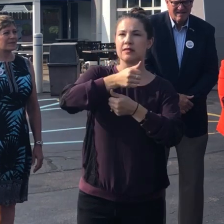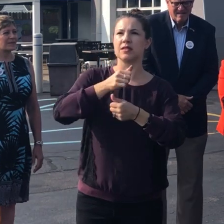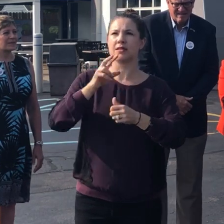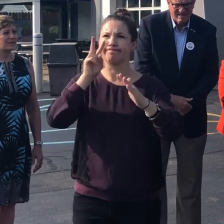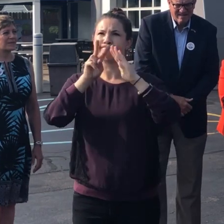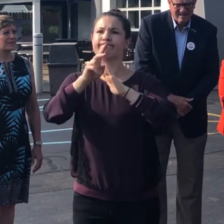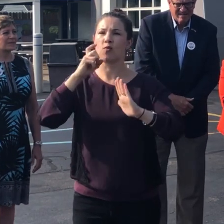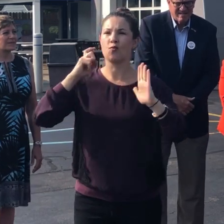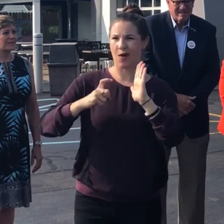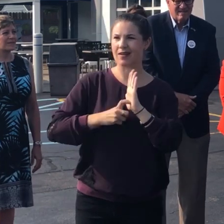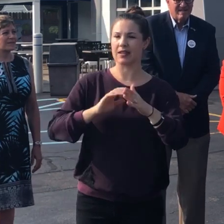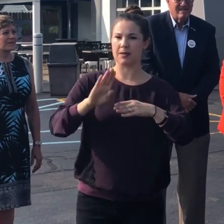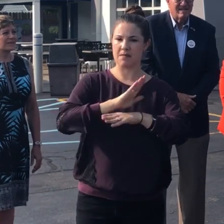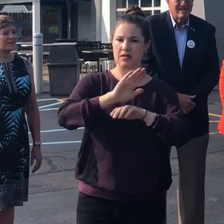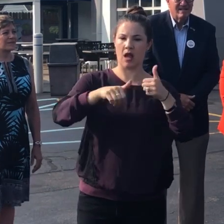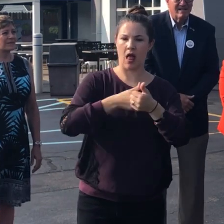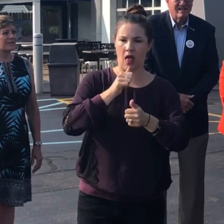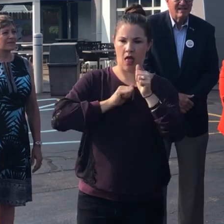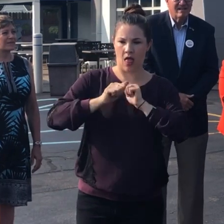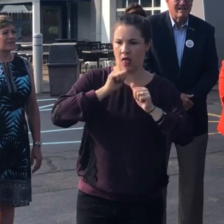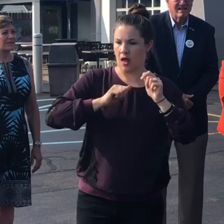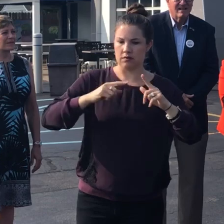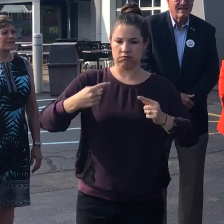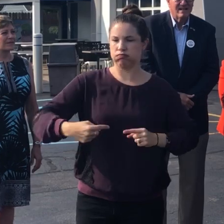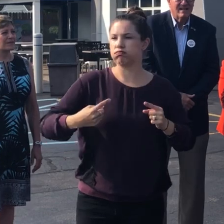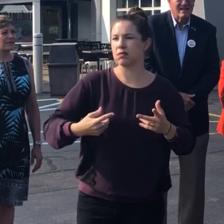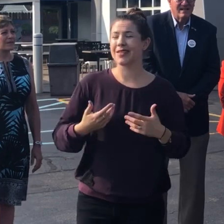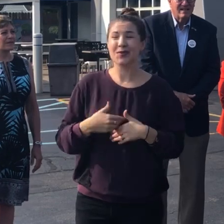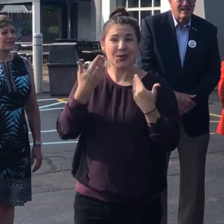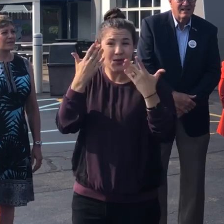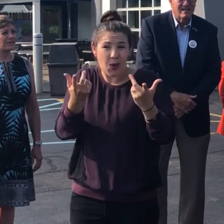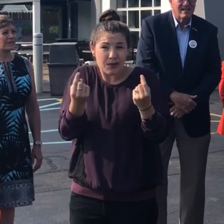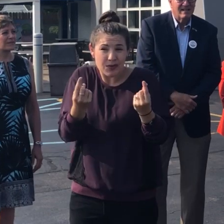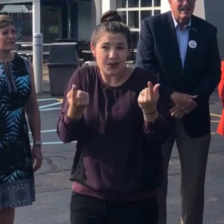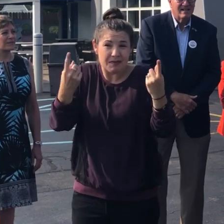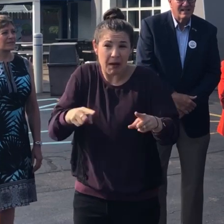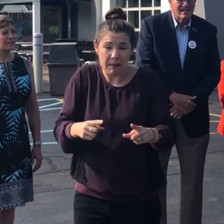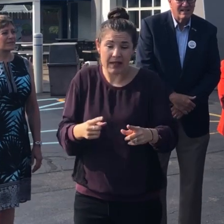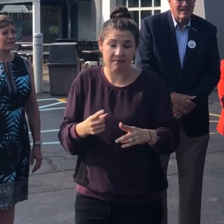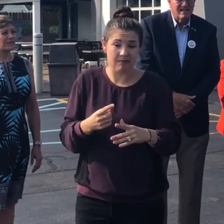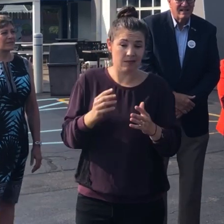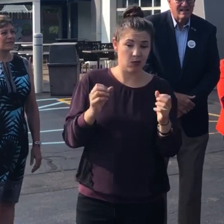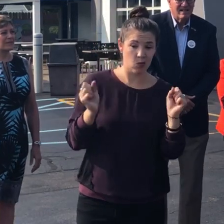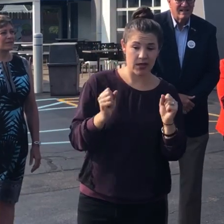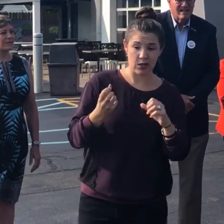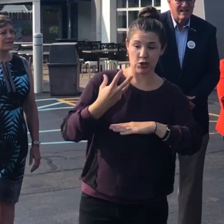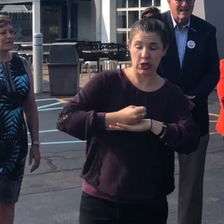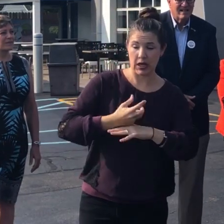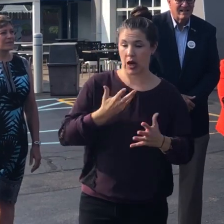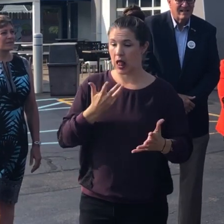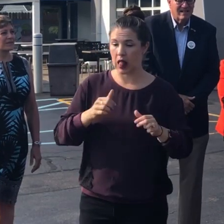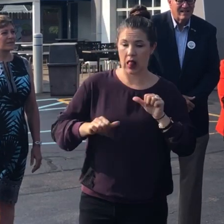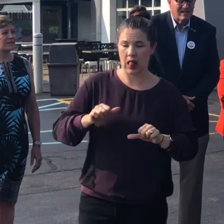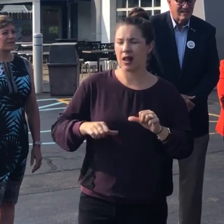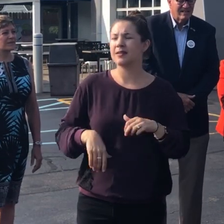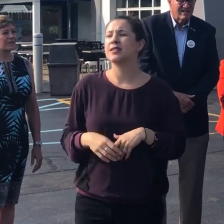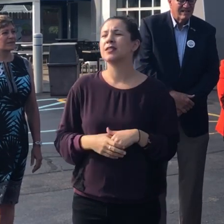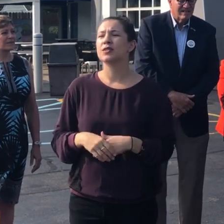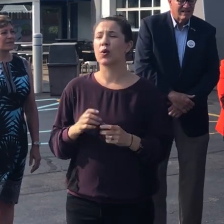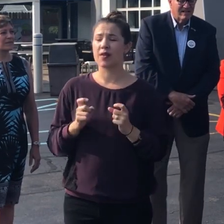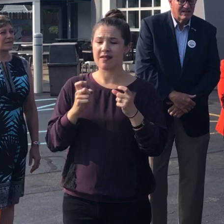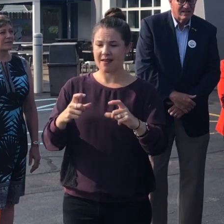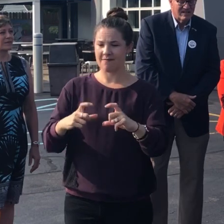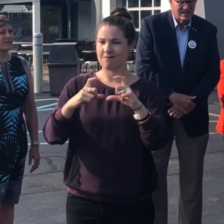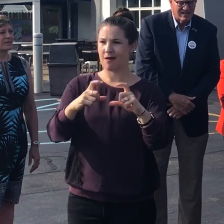challenges that businesses had. And we didn't know if we were going to be shut down in the winter, so an eGift card program was the